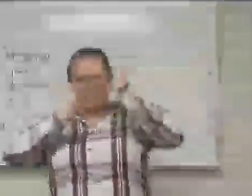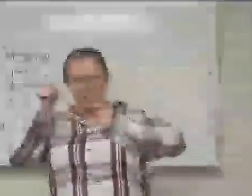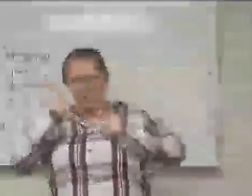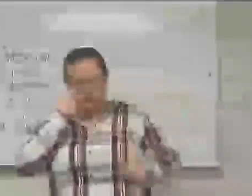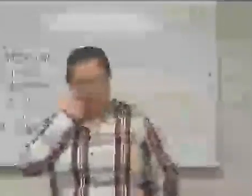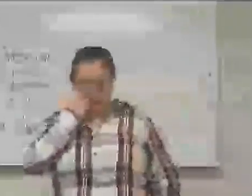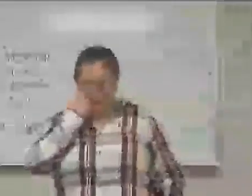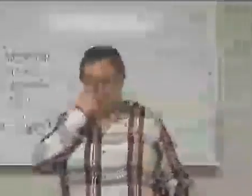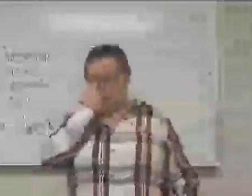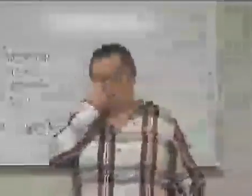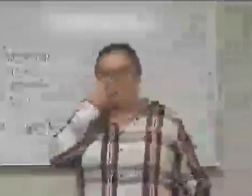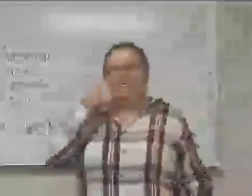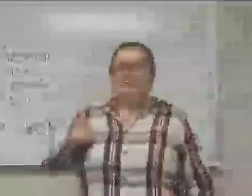facial expressions. So. Okay.